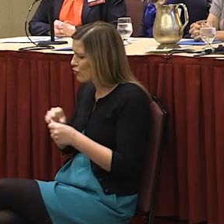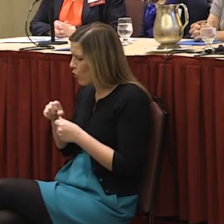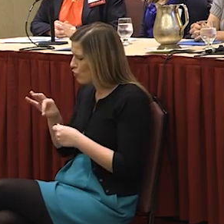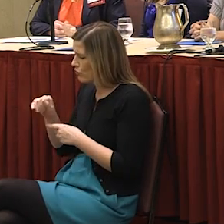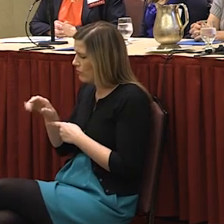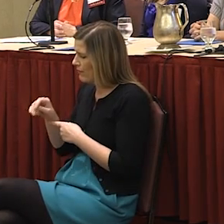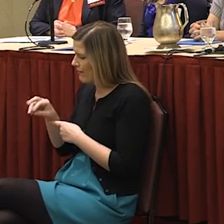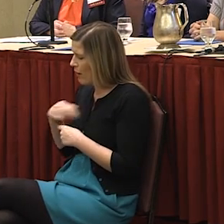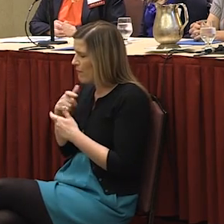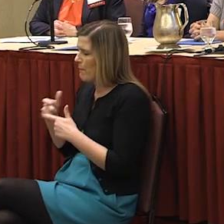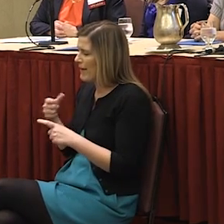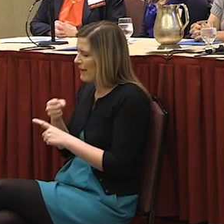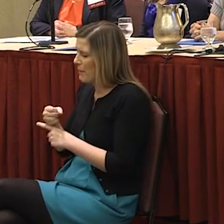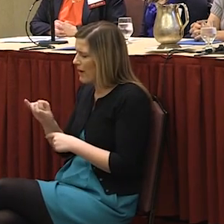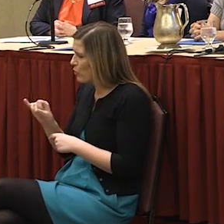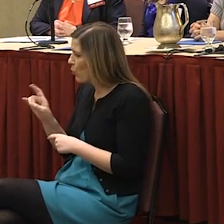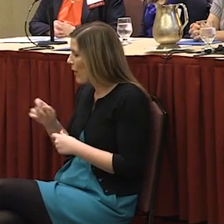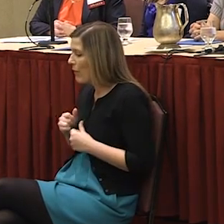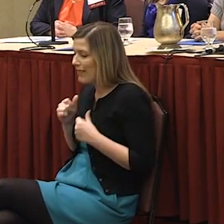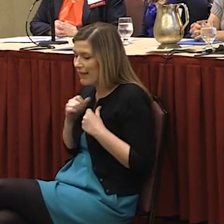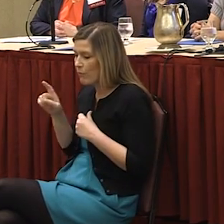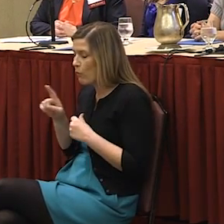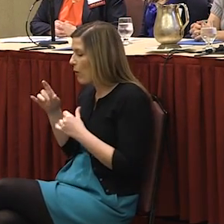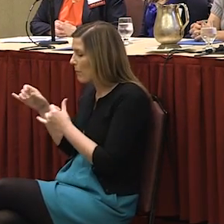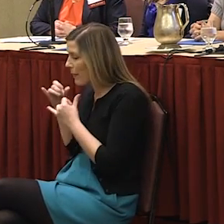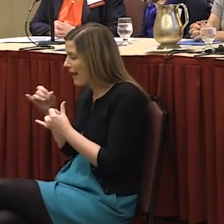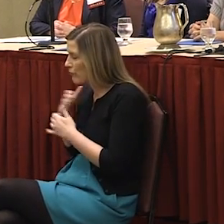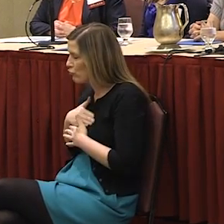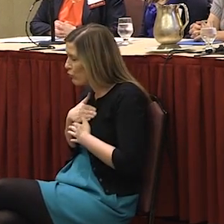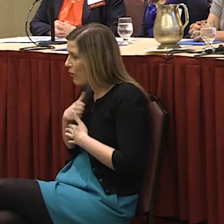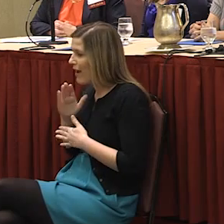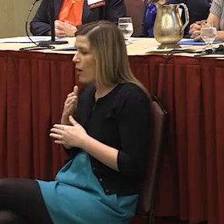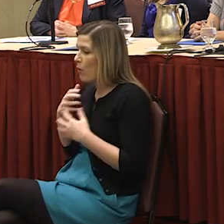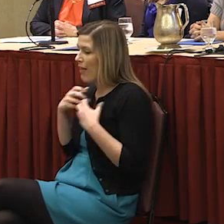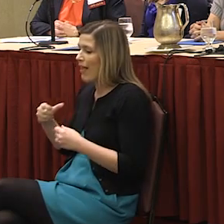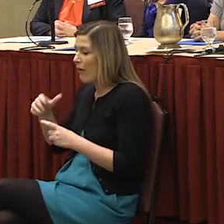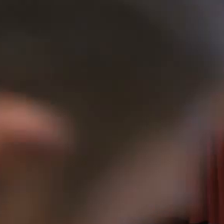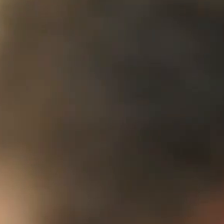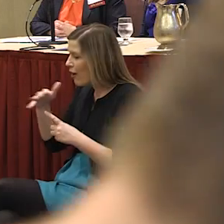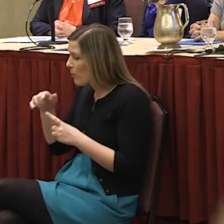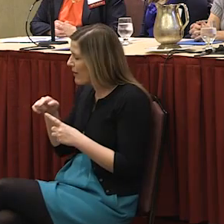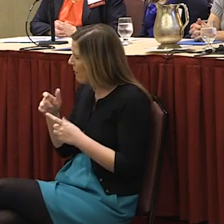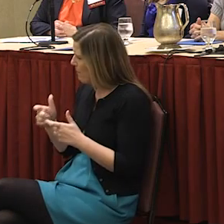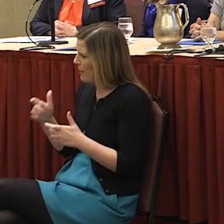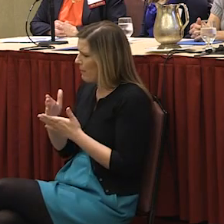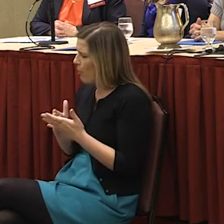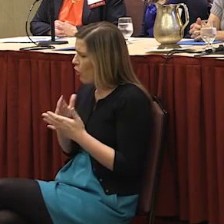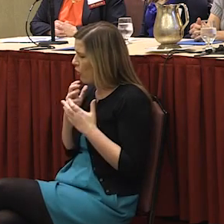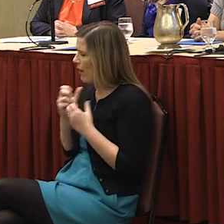on our health as well. Where we live, where we play, our health environment, our environment plays a large role in our health.